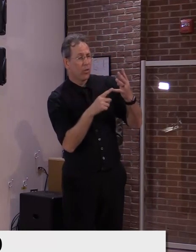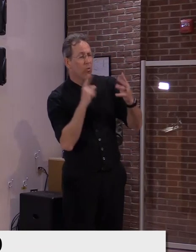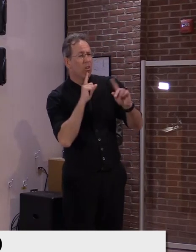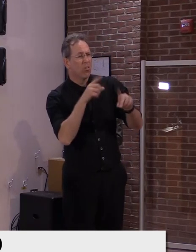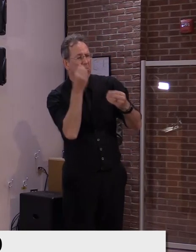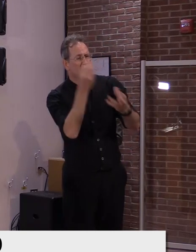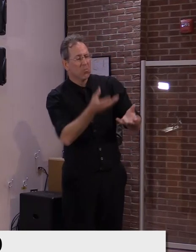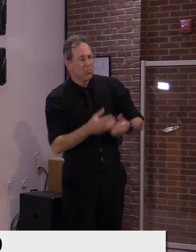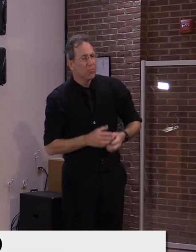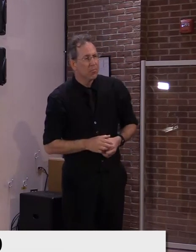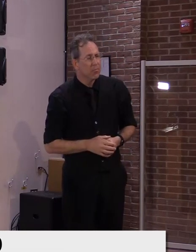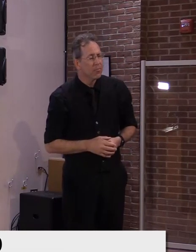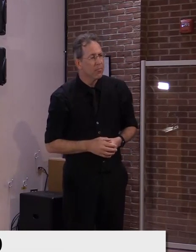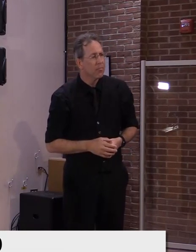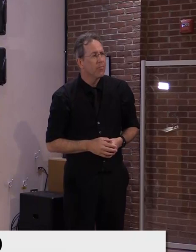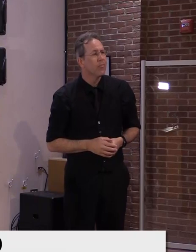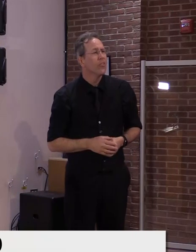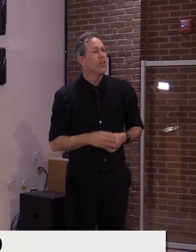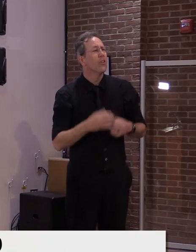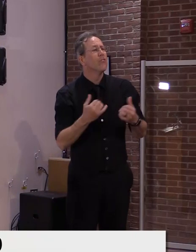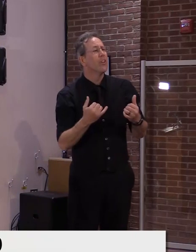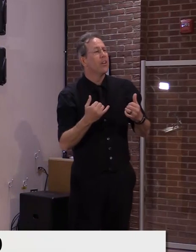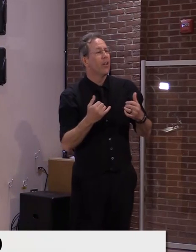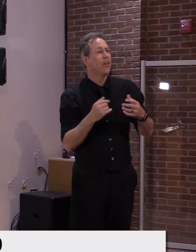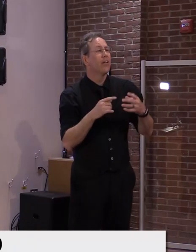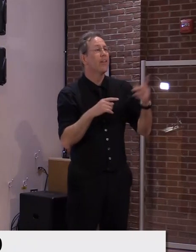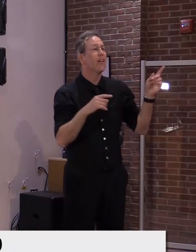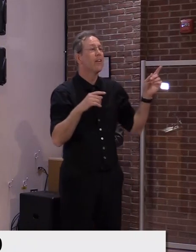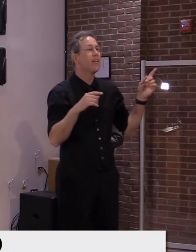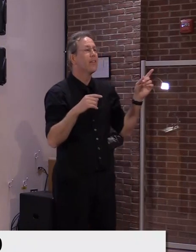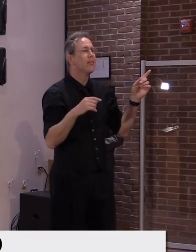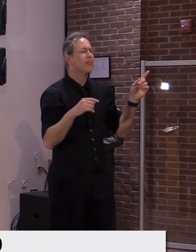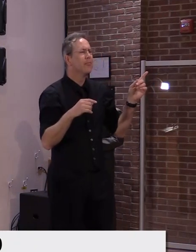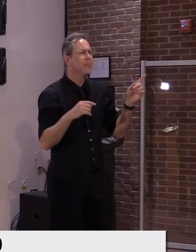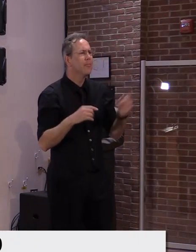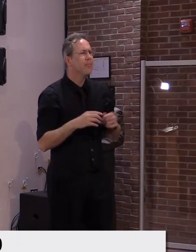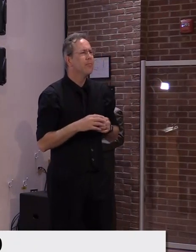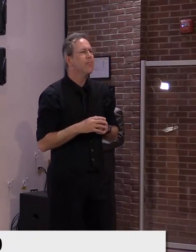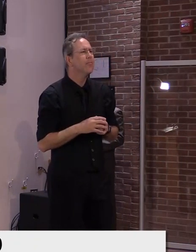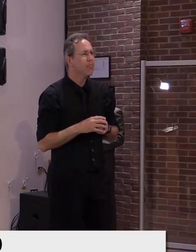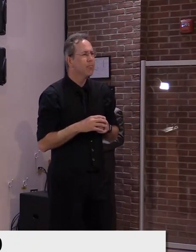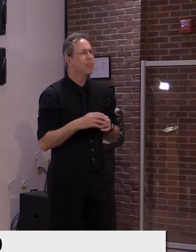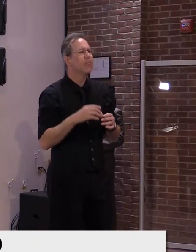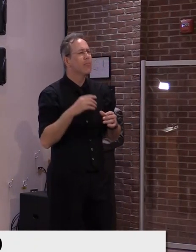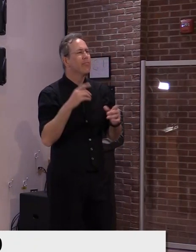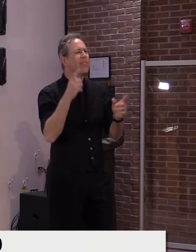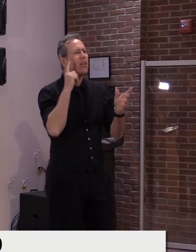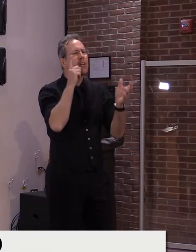but they have other work to do with regards to the cases that we know about here.